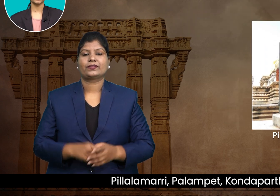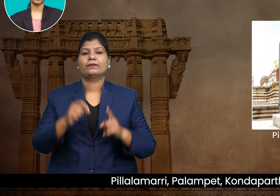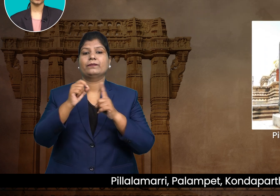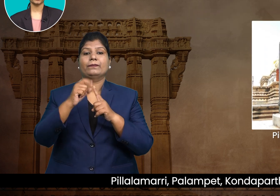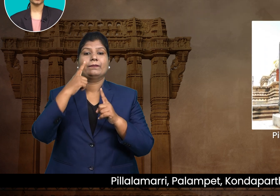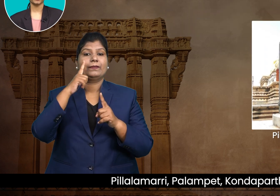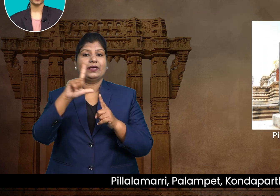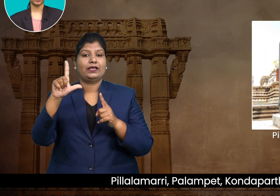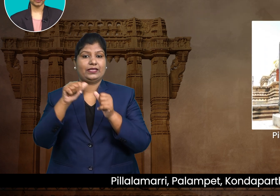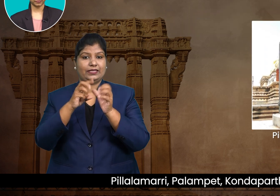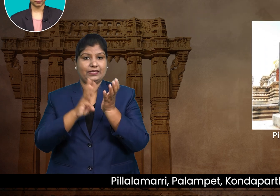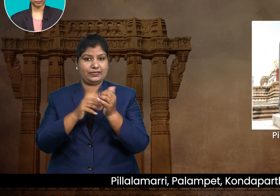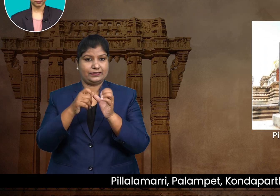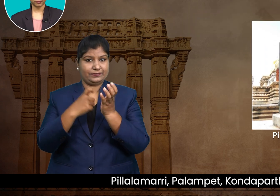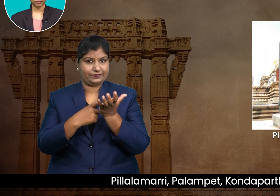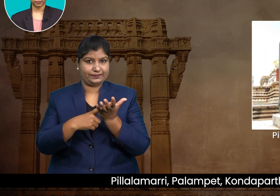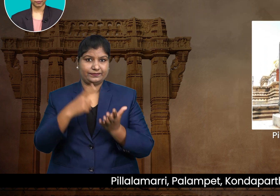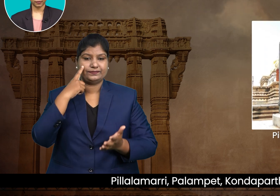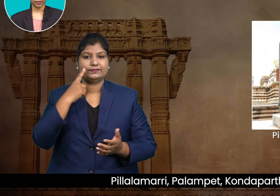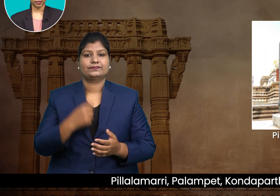Pillalamarri,